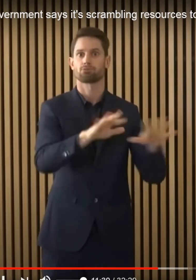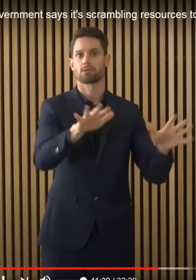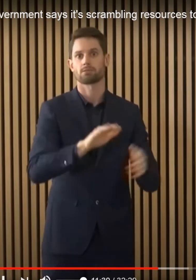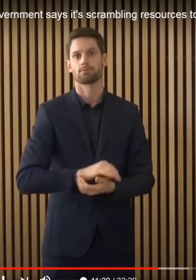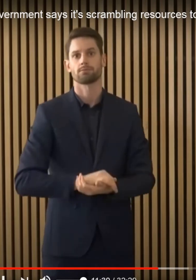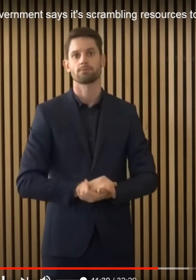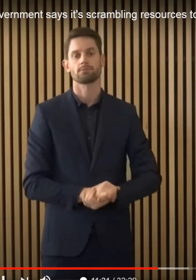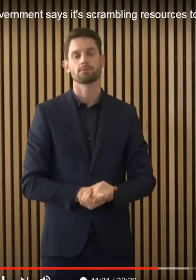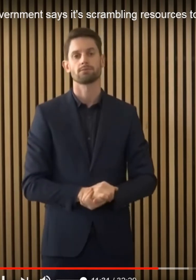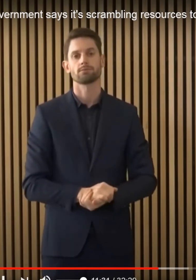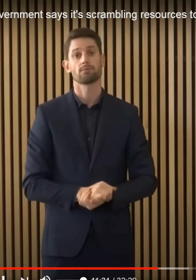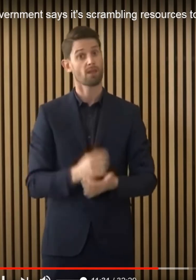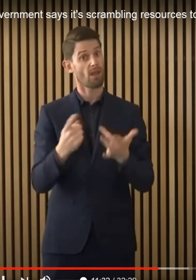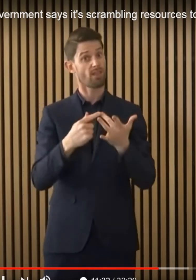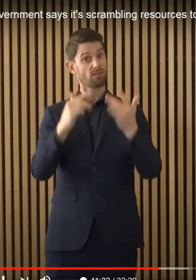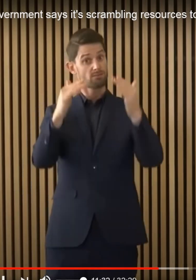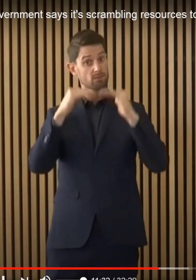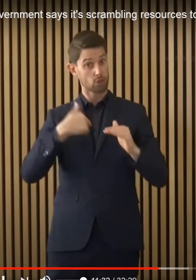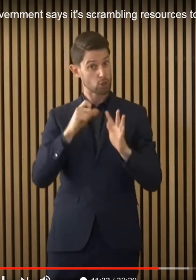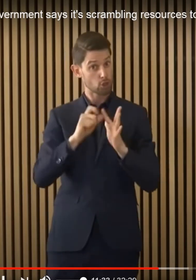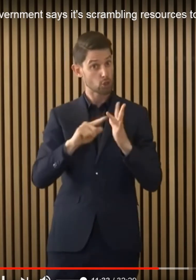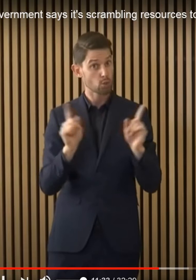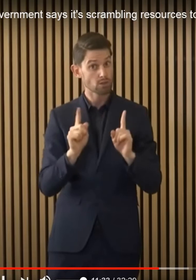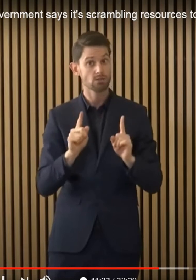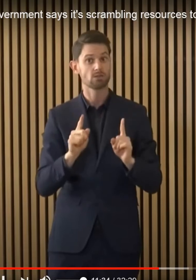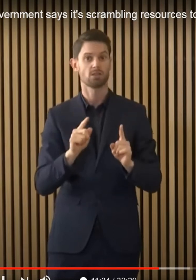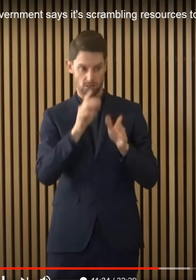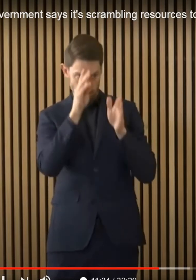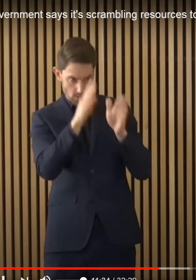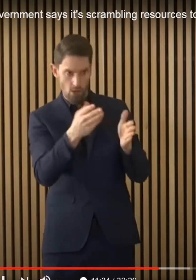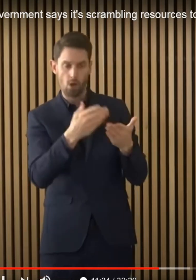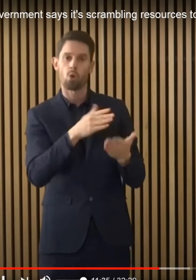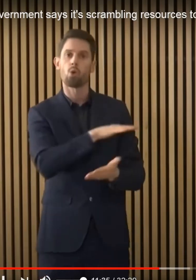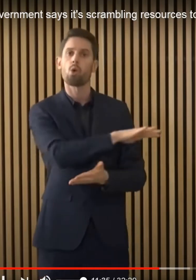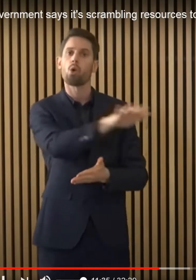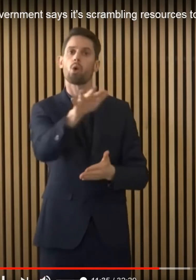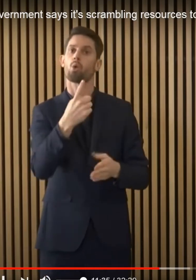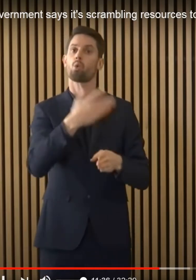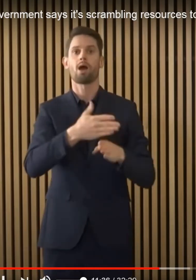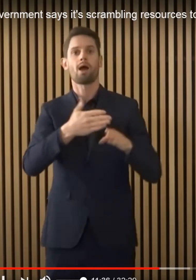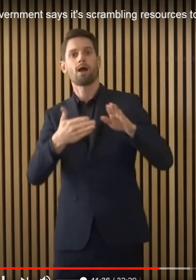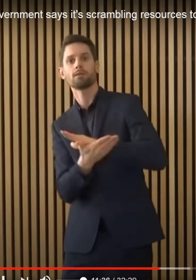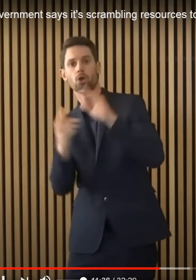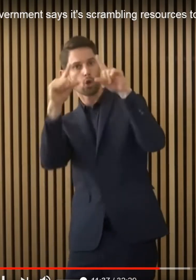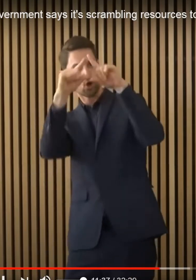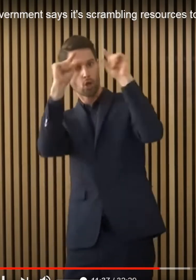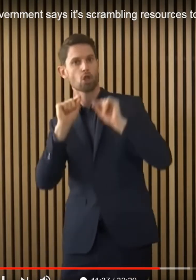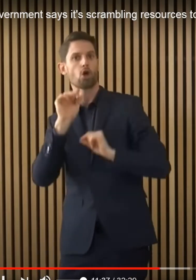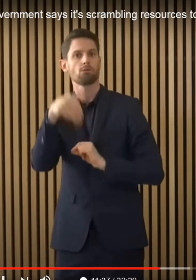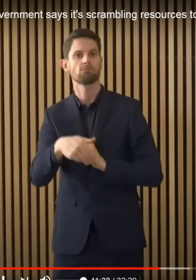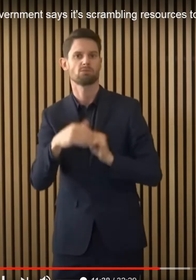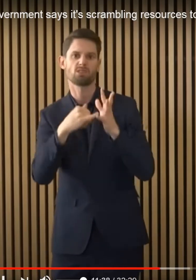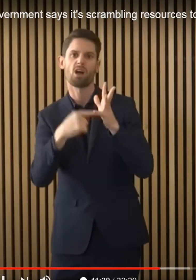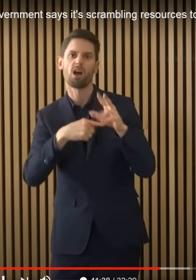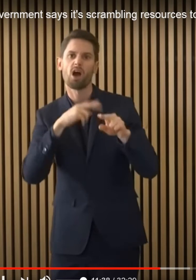workforce. The workforce is our biggest challenge at the moment, because, as you're aware, when there